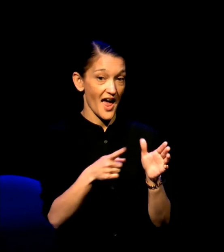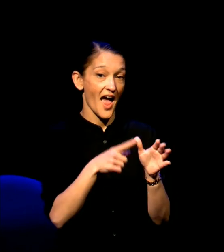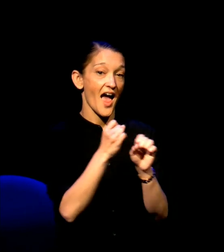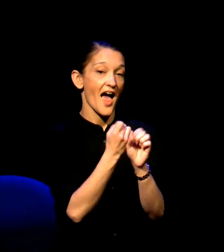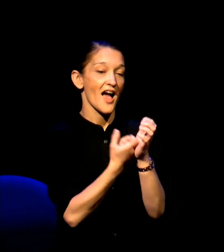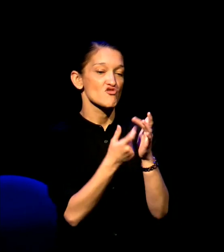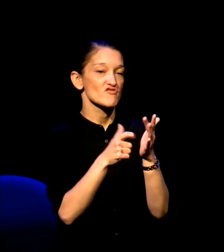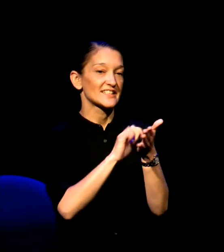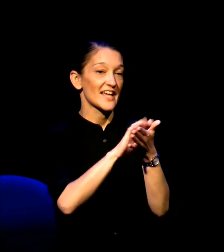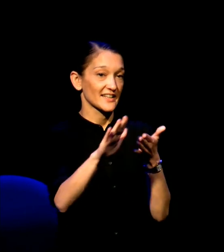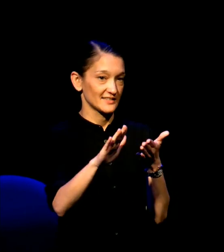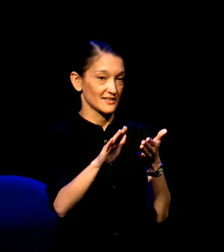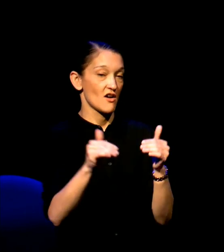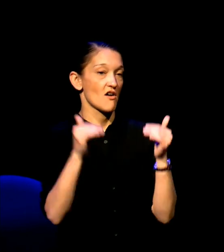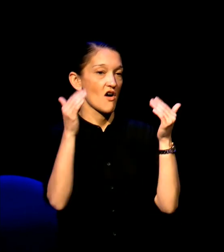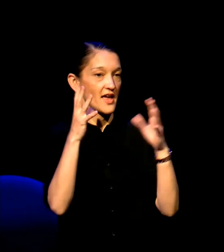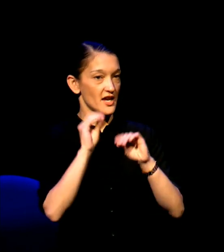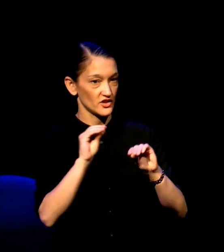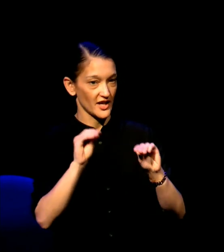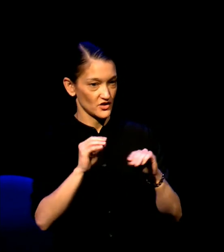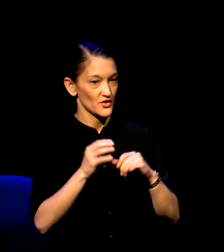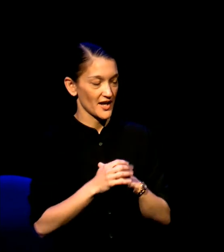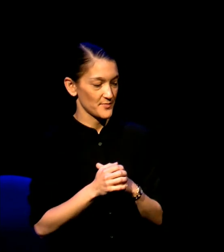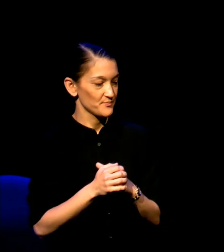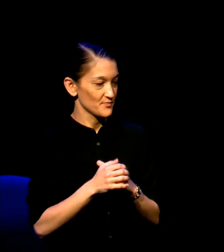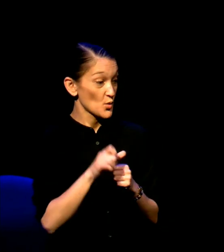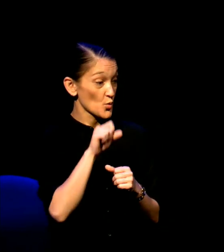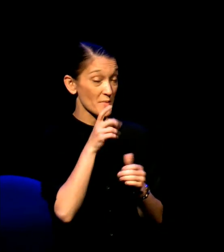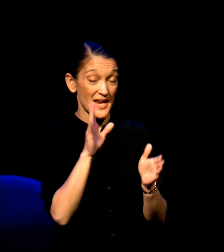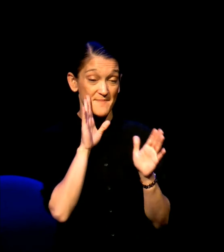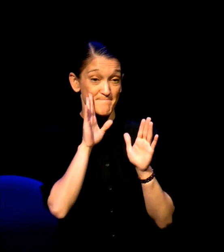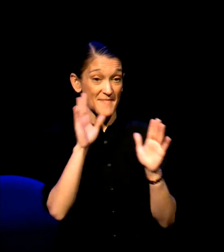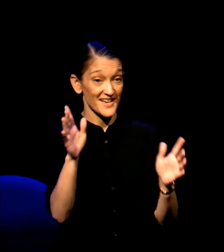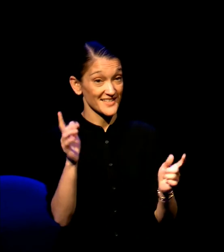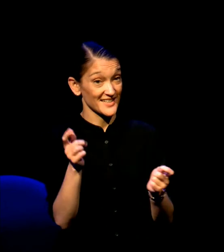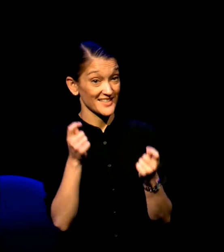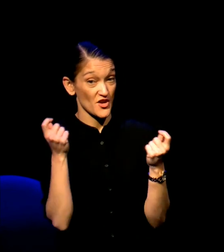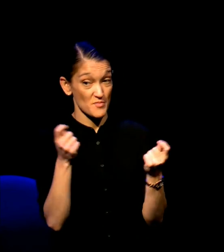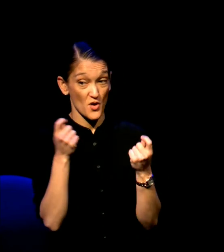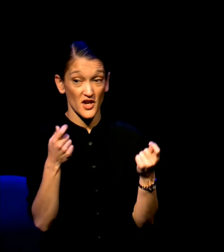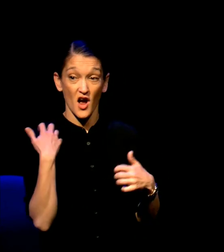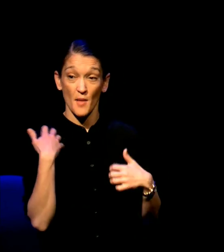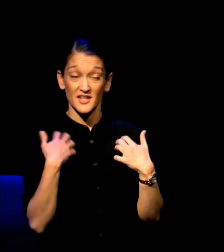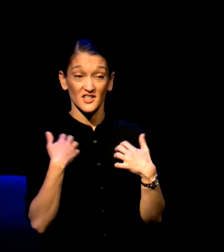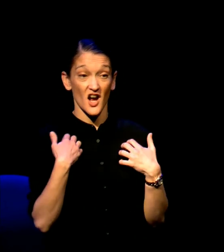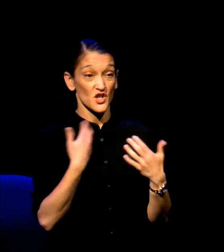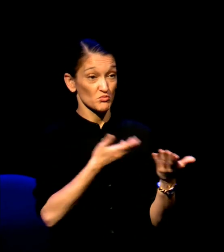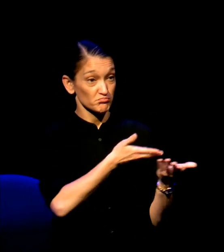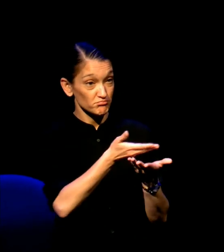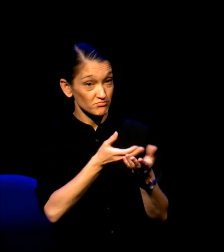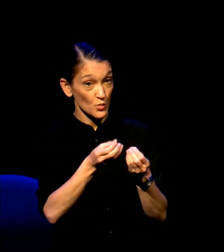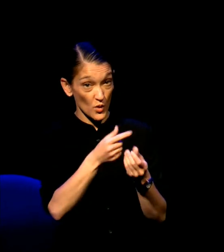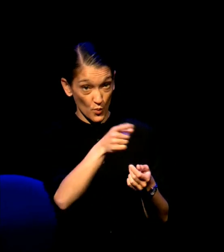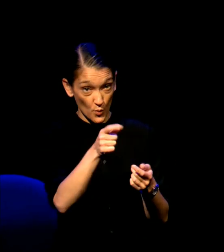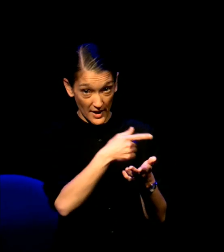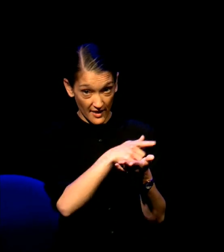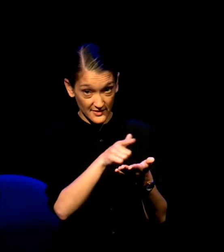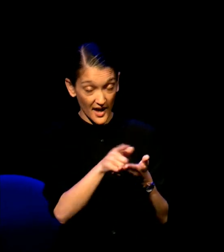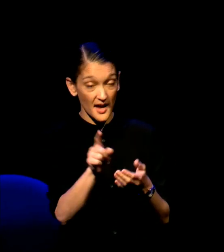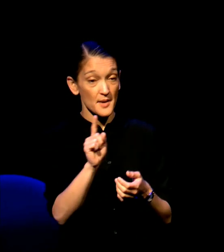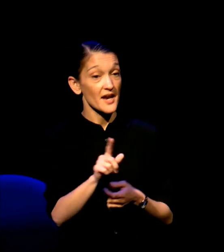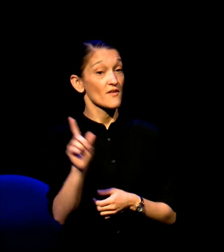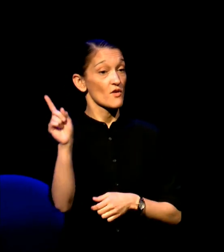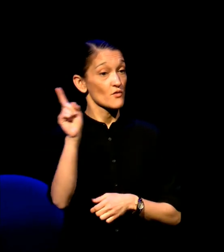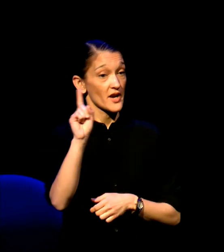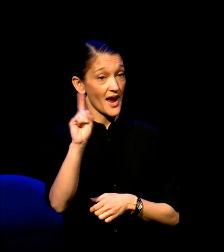Agritech Higher Education. It's going to be an incredible ceremony, and I look forward to speaking to you all a little bit later on. But for now, I